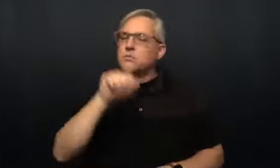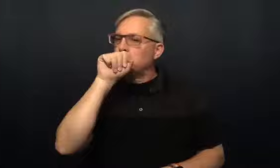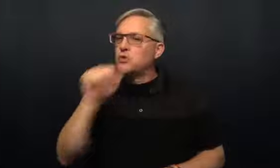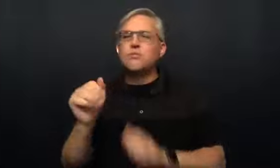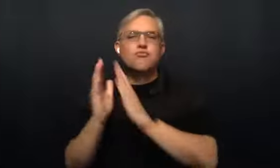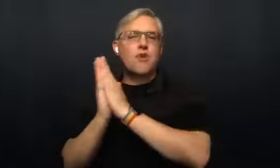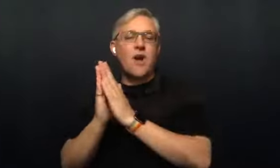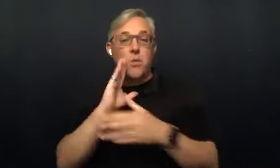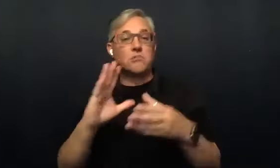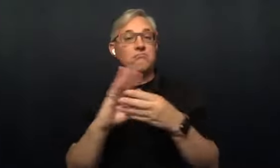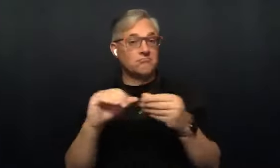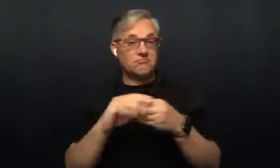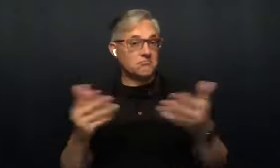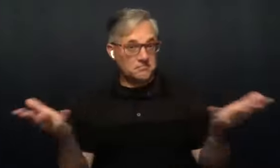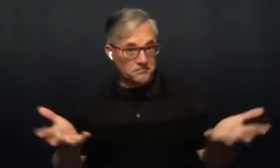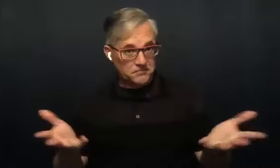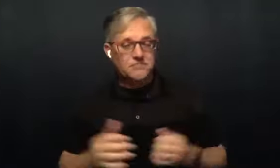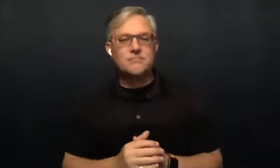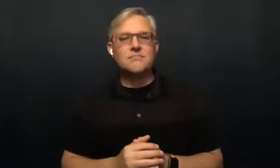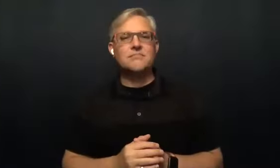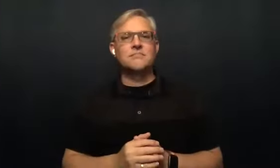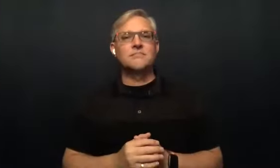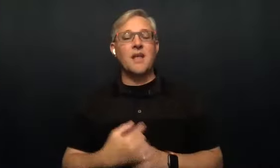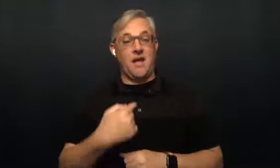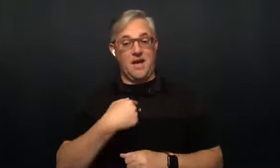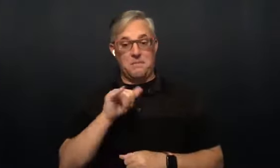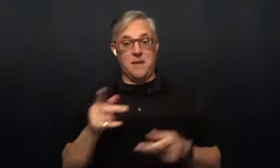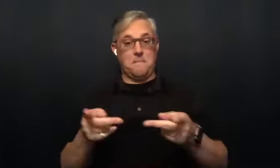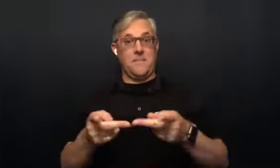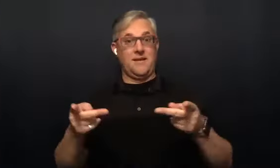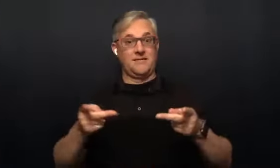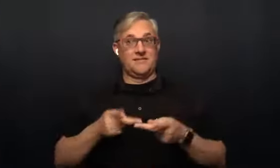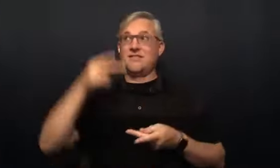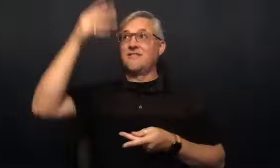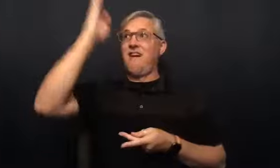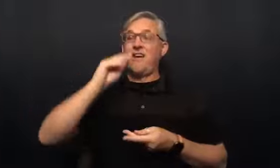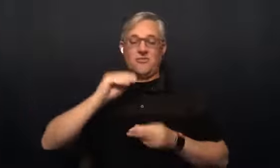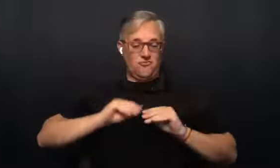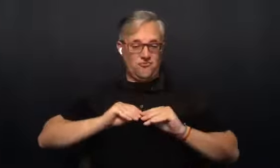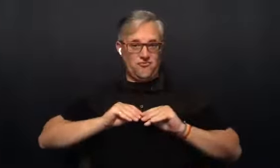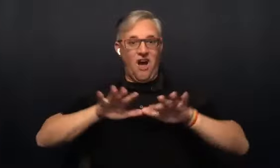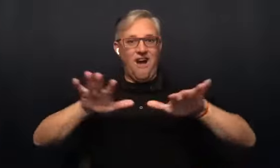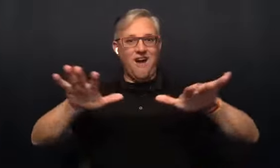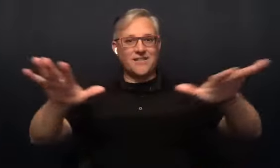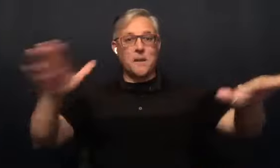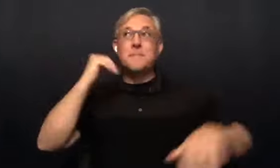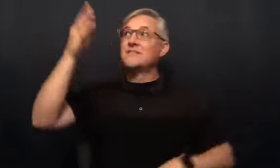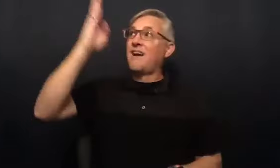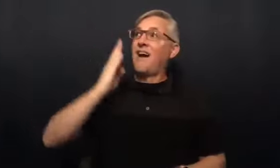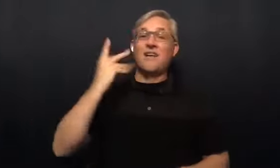prayer is, "I am the place where God shines through. For God and I are one, not two. God loves